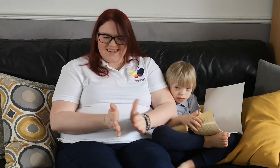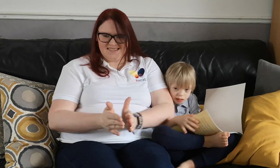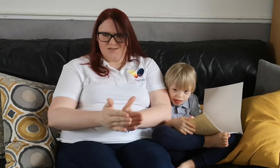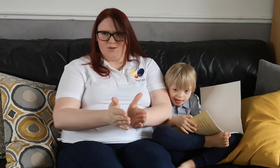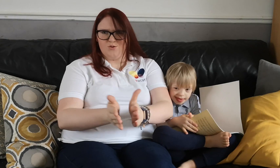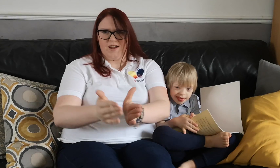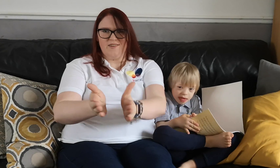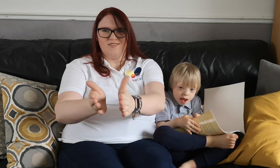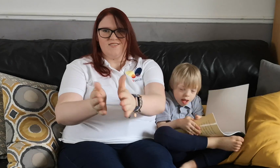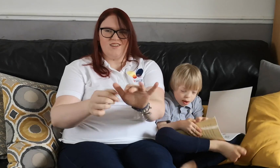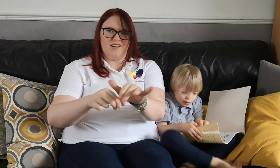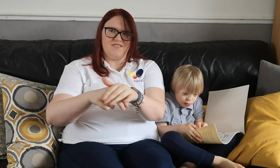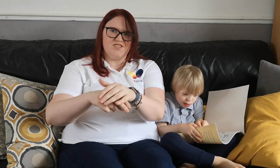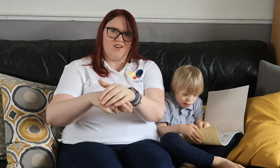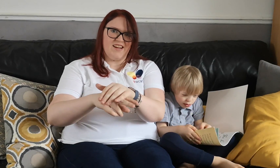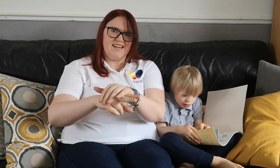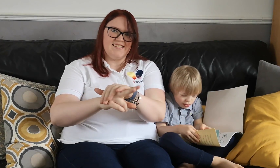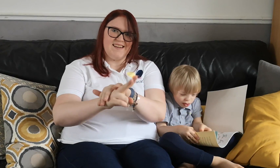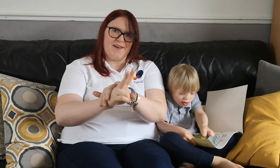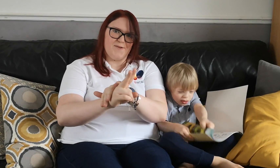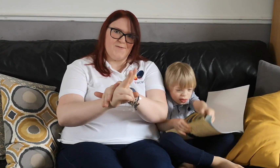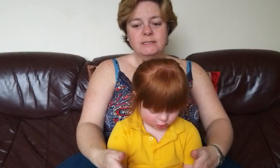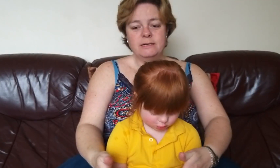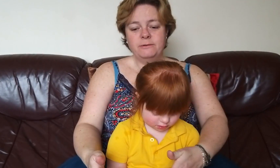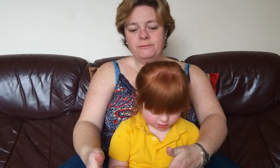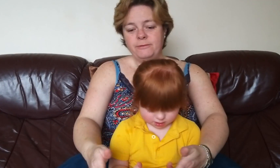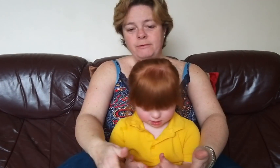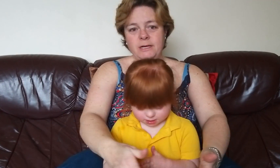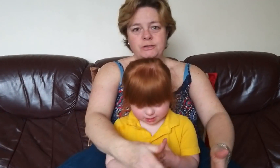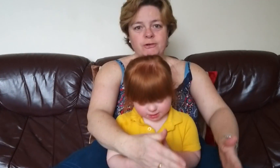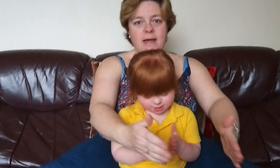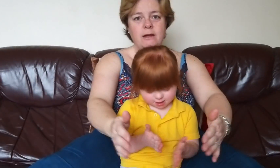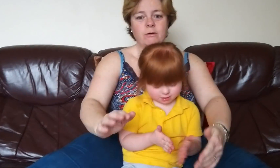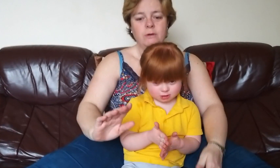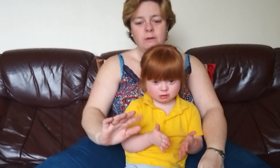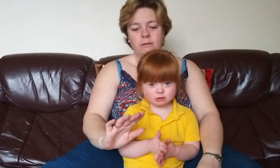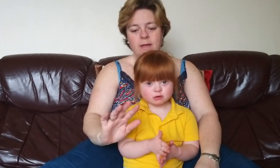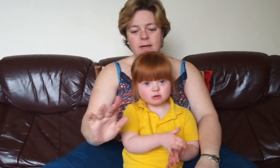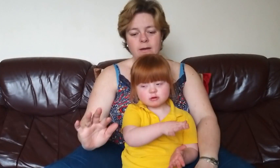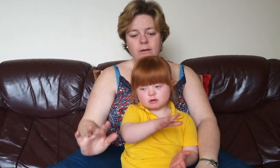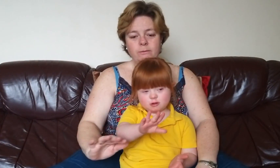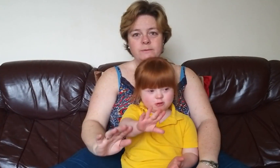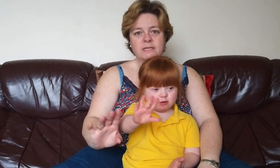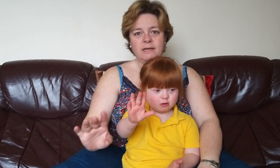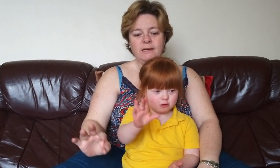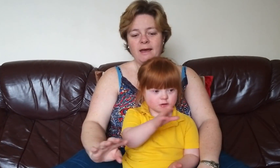This is the trail of the tiny snail. Silvery trail that looped and